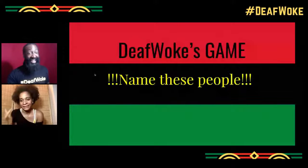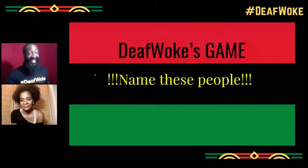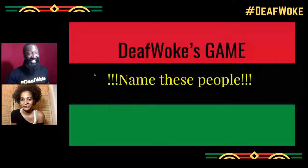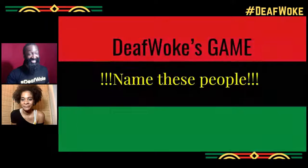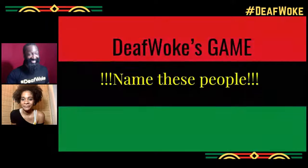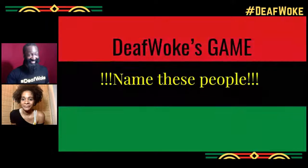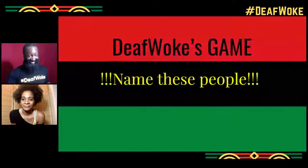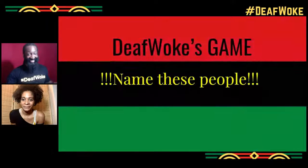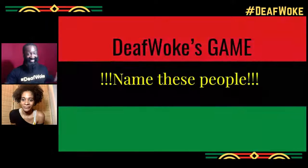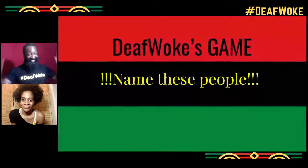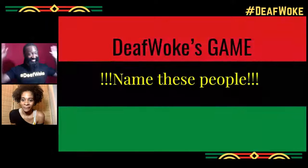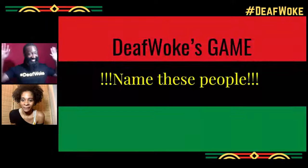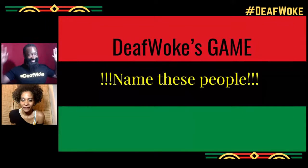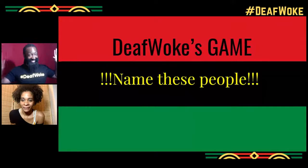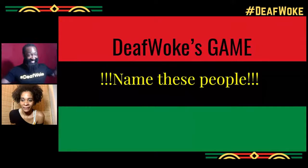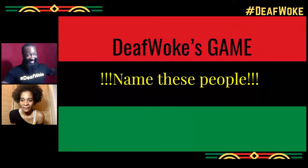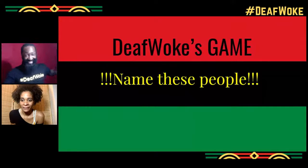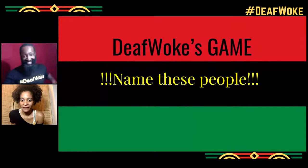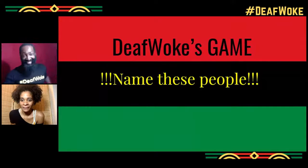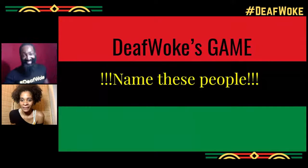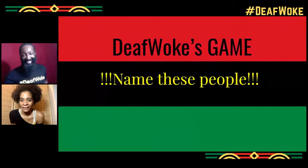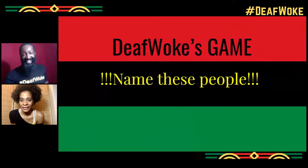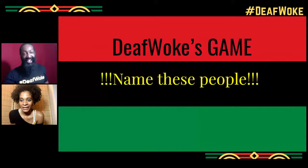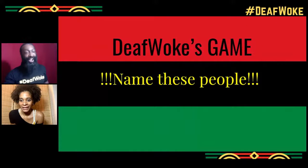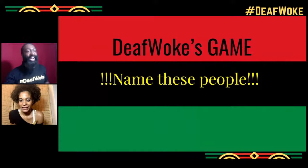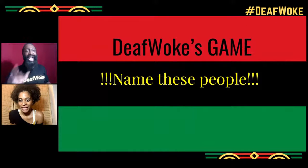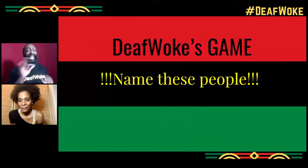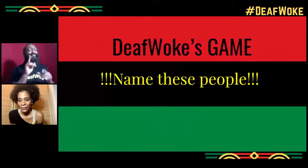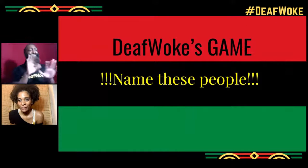Oh, there's so many people. I know I'm gonna forget something.